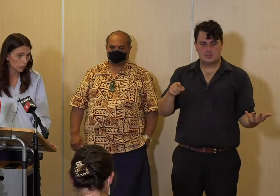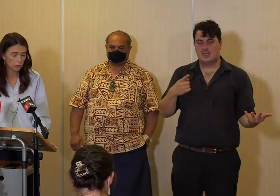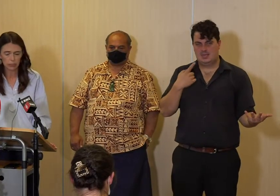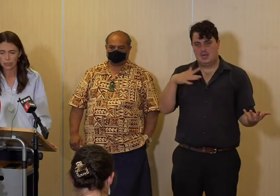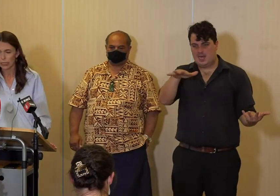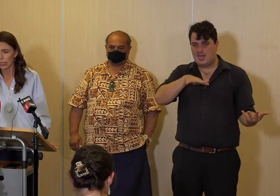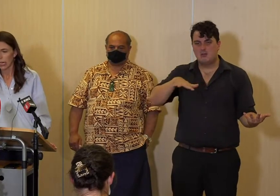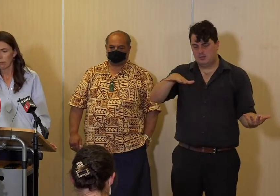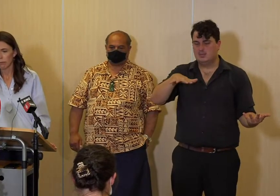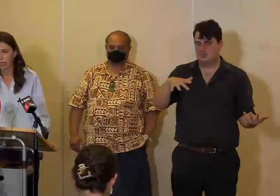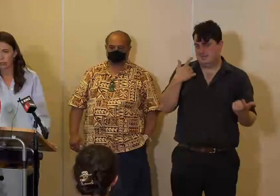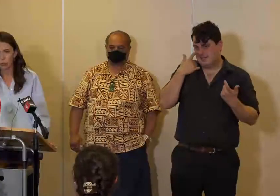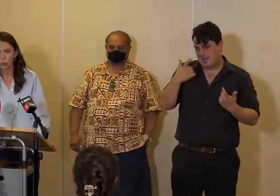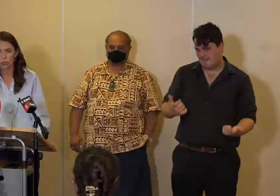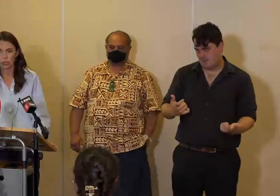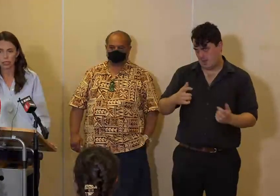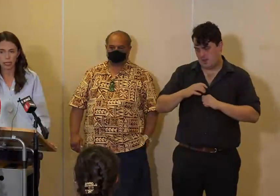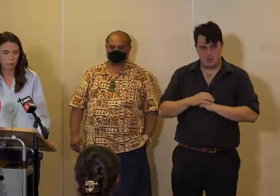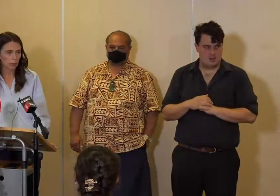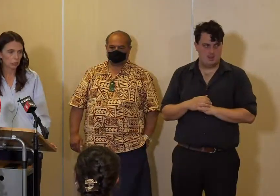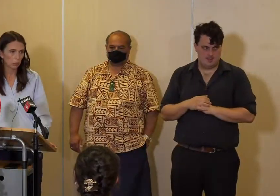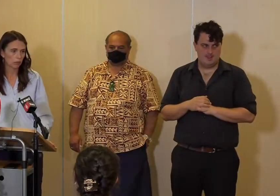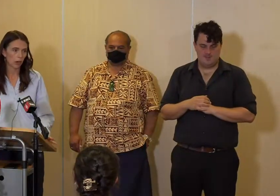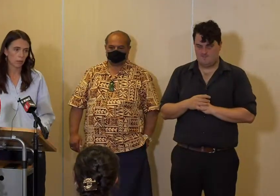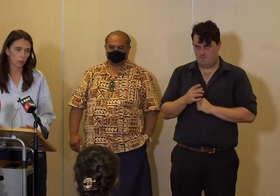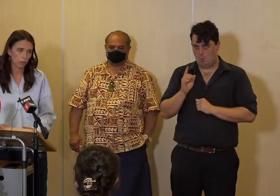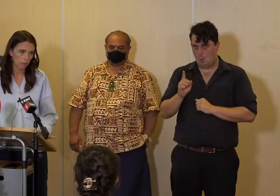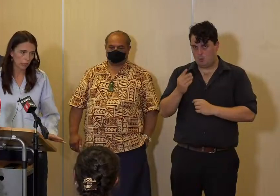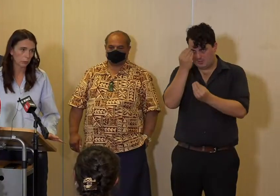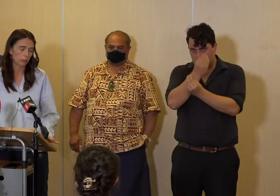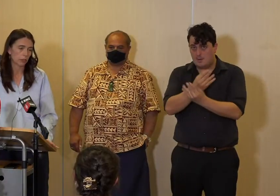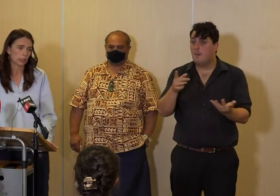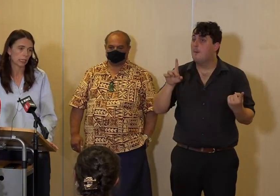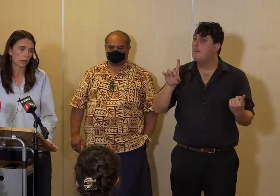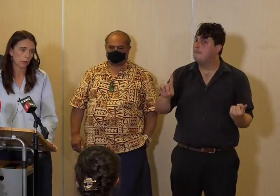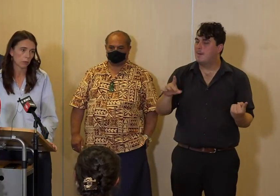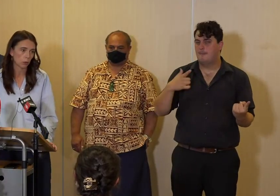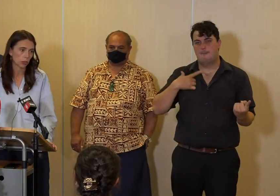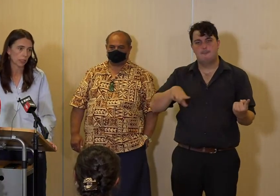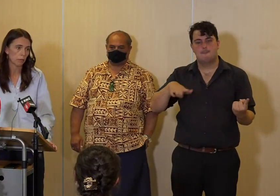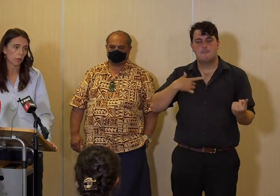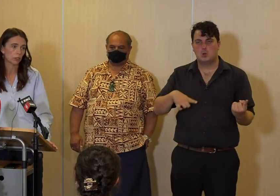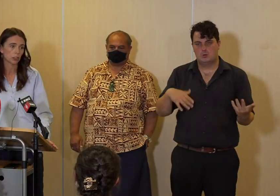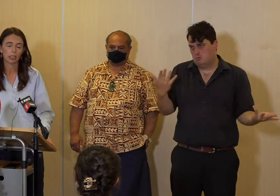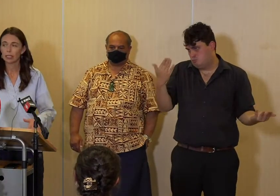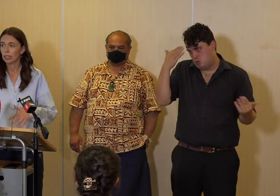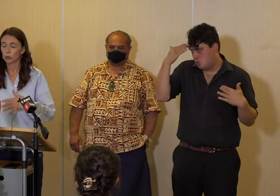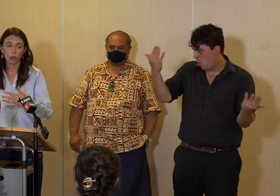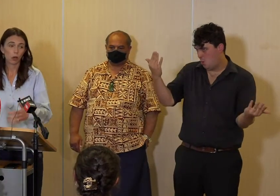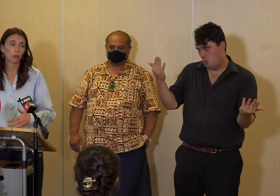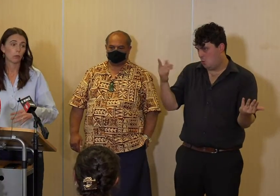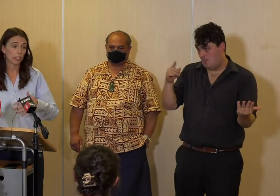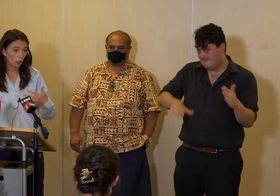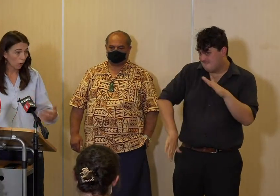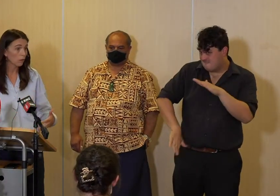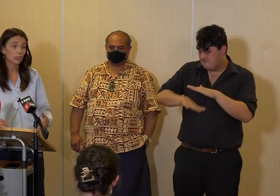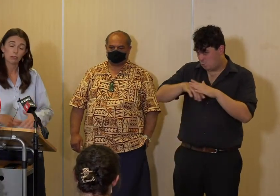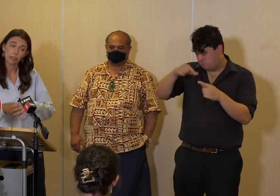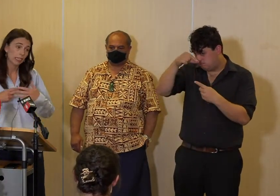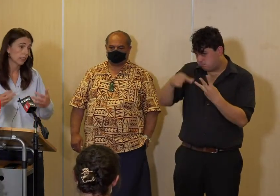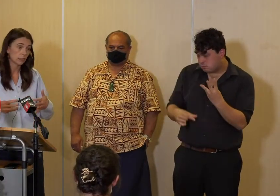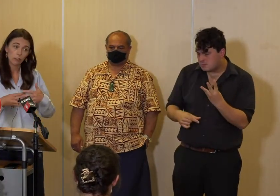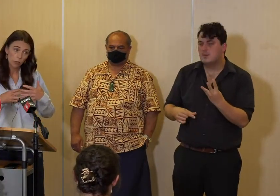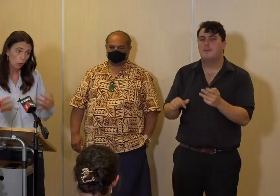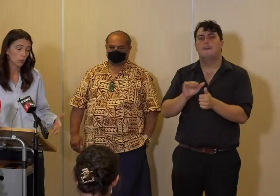camping involved. But, of course, in an unpredictable environment, we'd much prefer to take that precautionary approach. And although we know